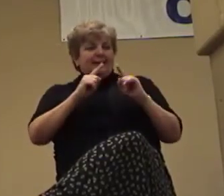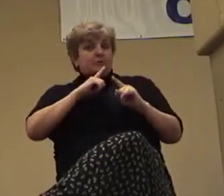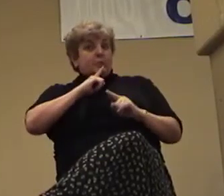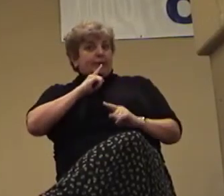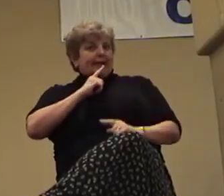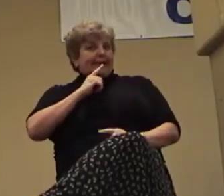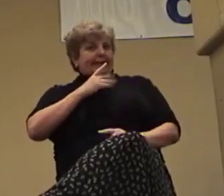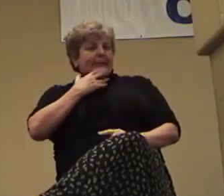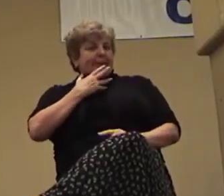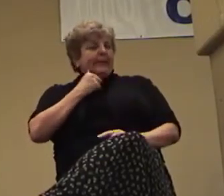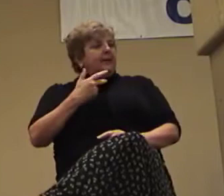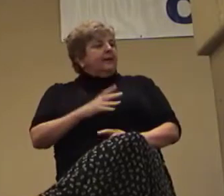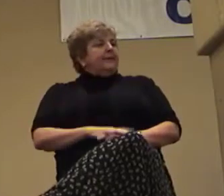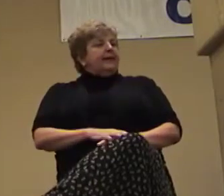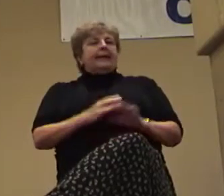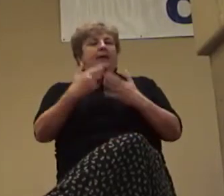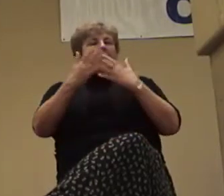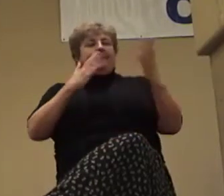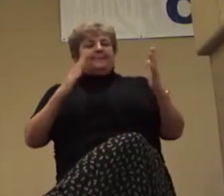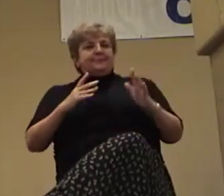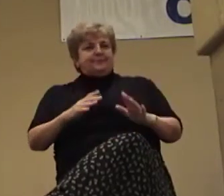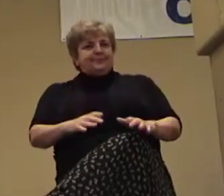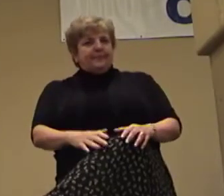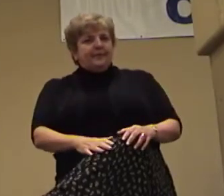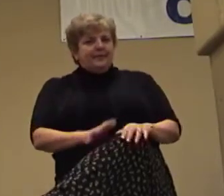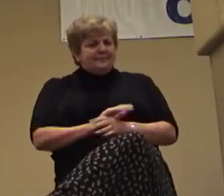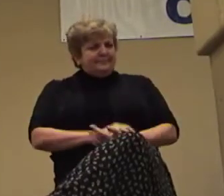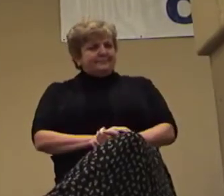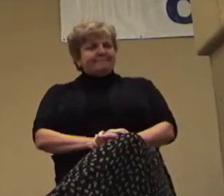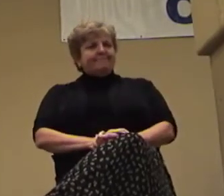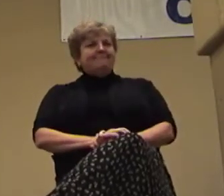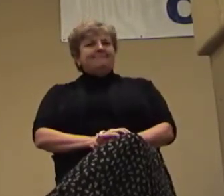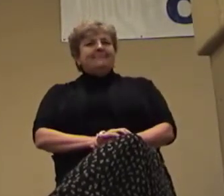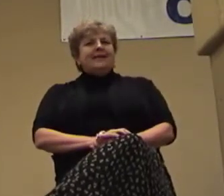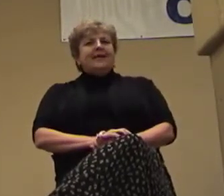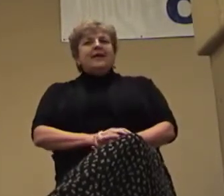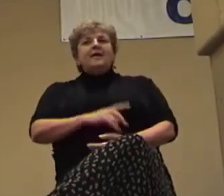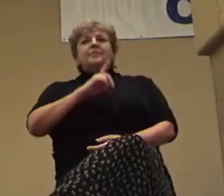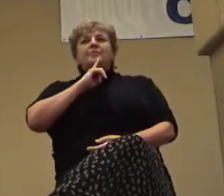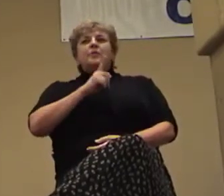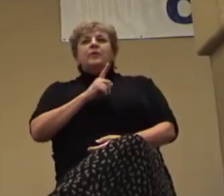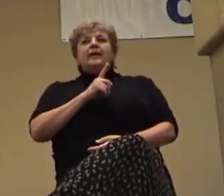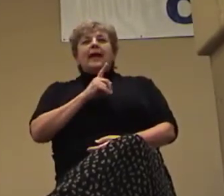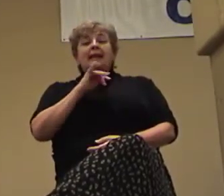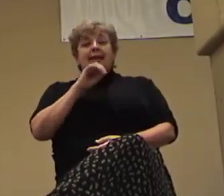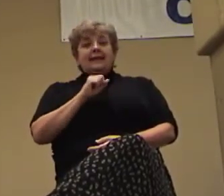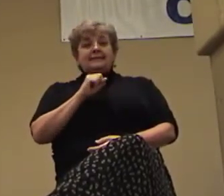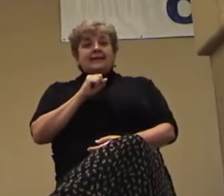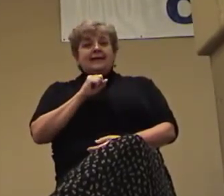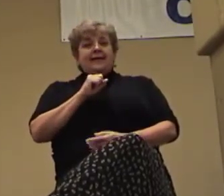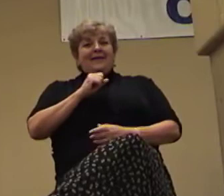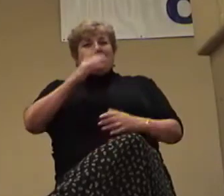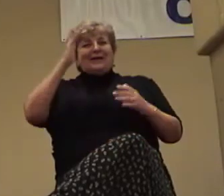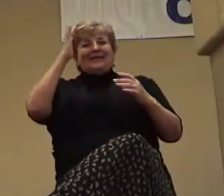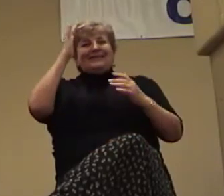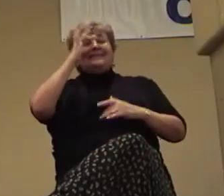Take a motor. You know, but anywho, the reality is the disease of alcoholism is a distorting and a